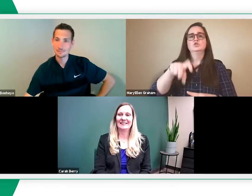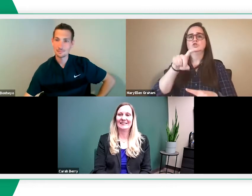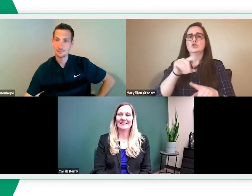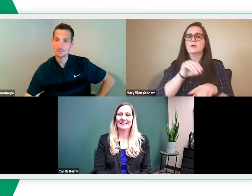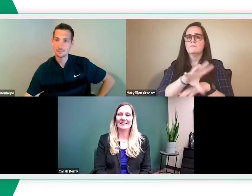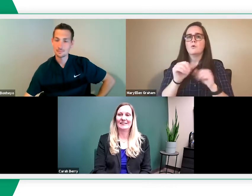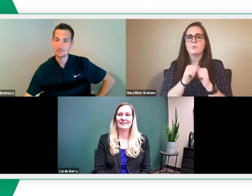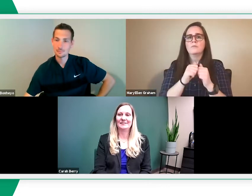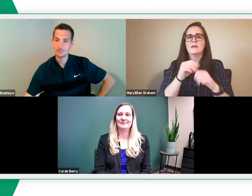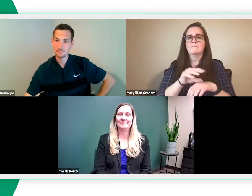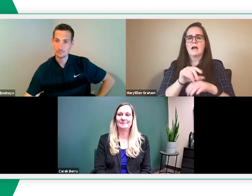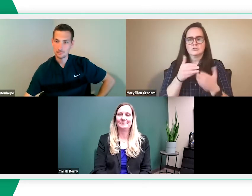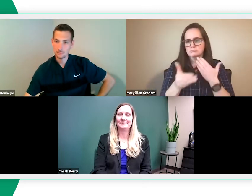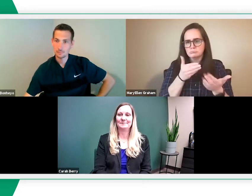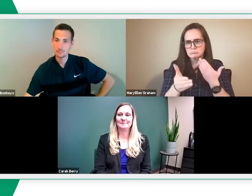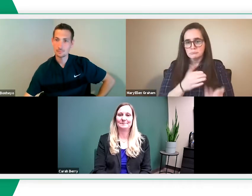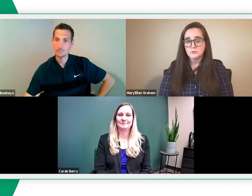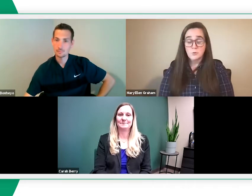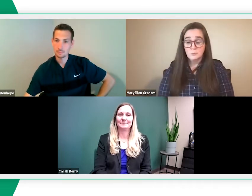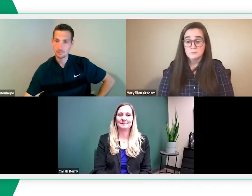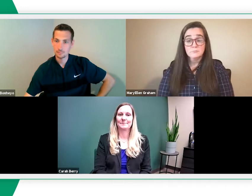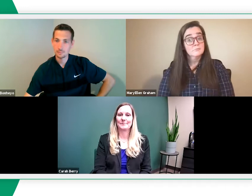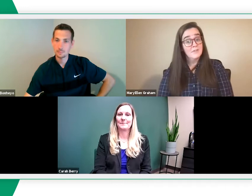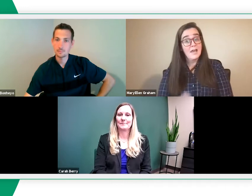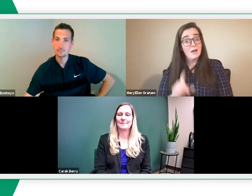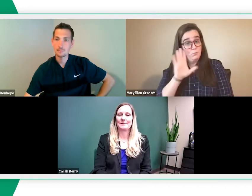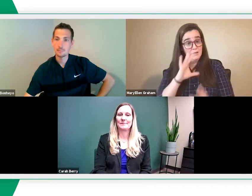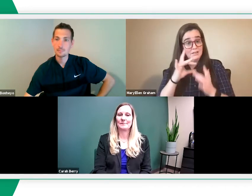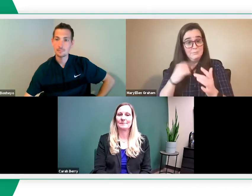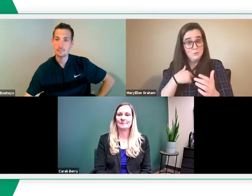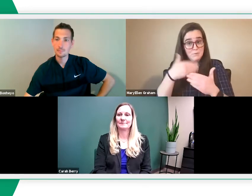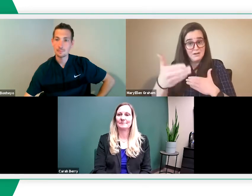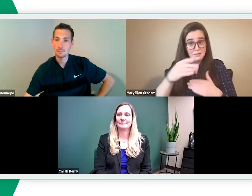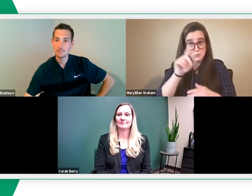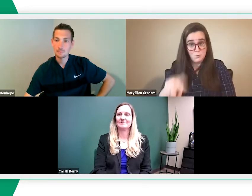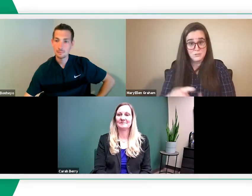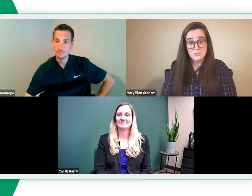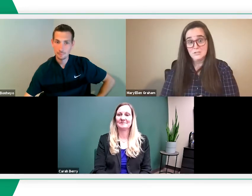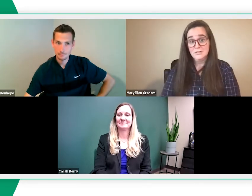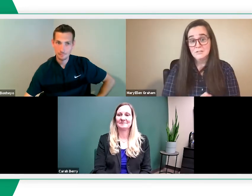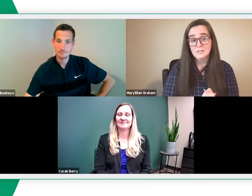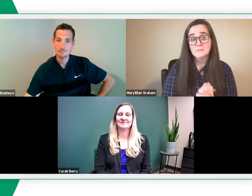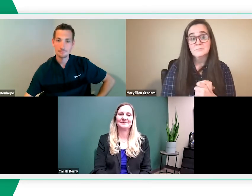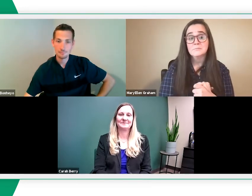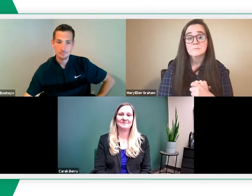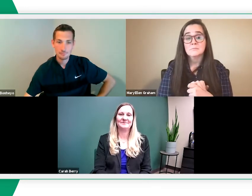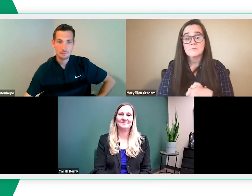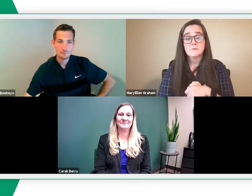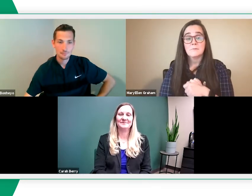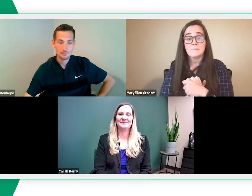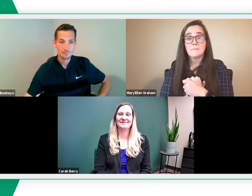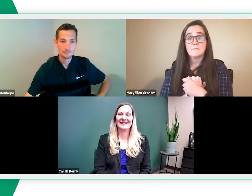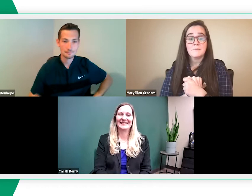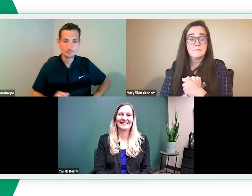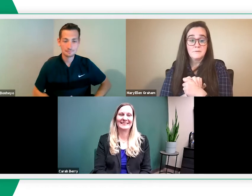So a few people said 100,000 or higher, but most people said no matter what, you should consult with a financial advisor. Well, that's going to lead us to